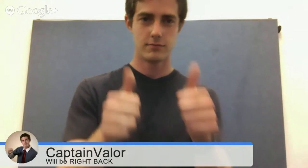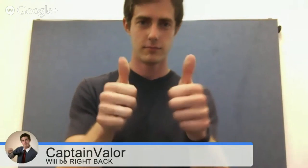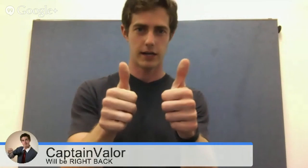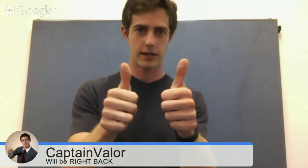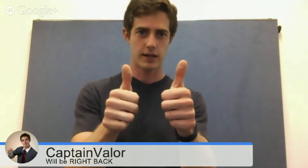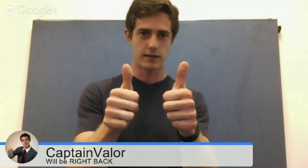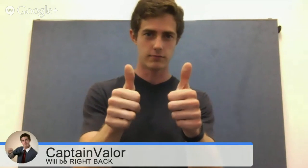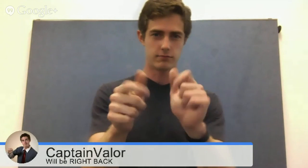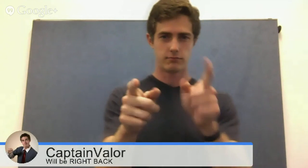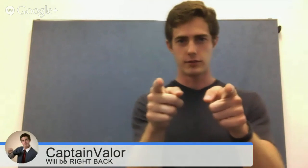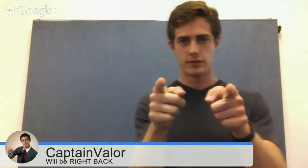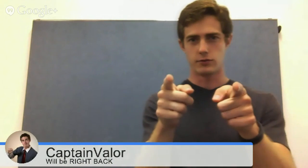Hang tight. See you soon.